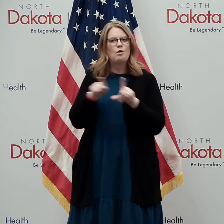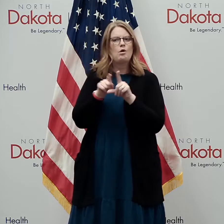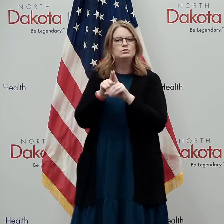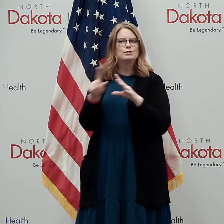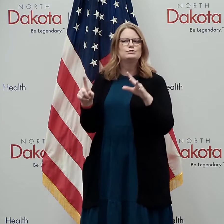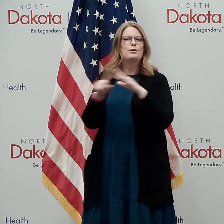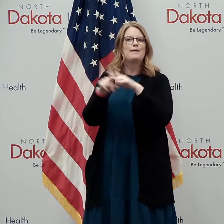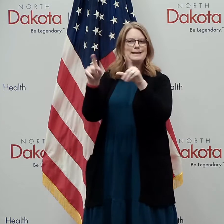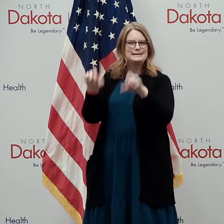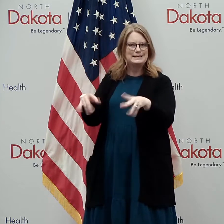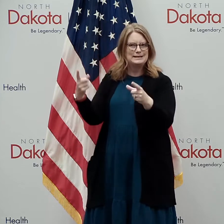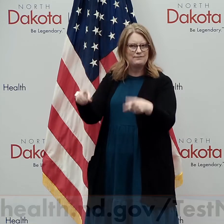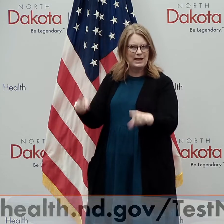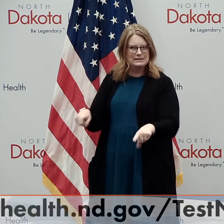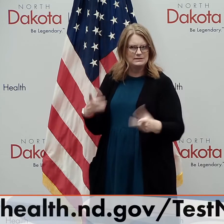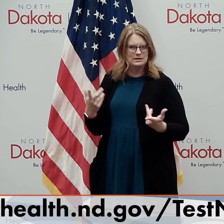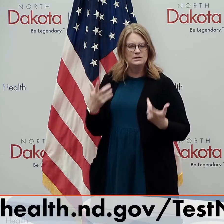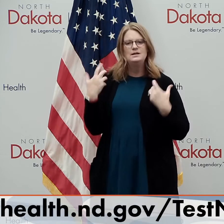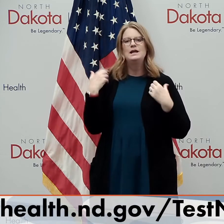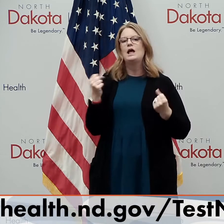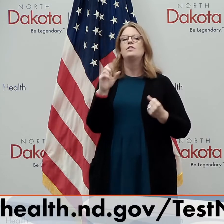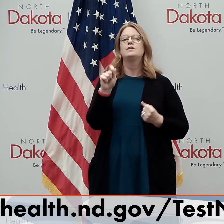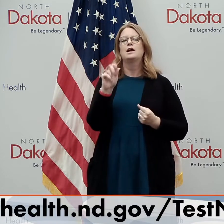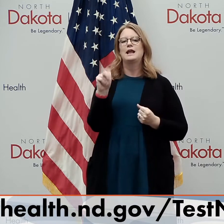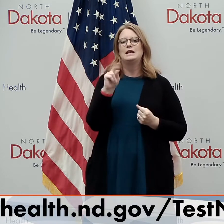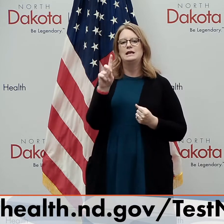events, of course, can be found at